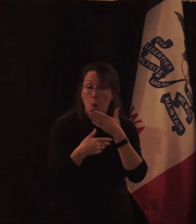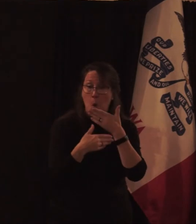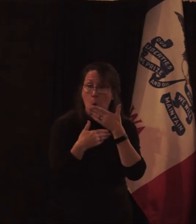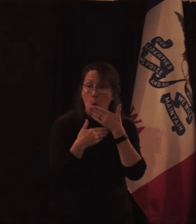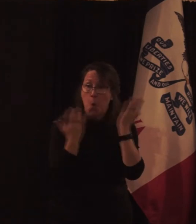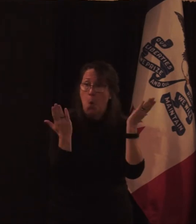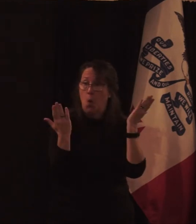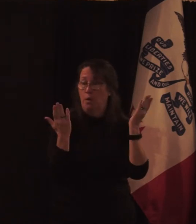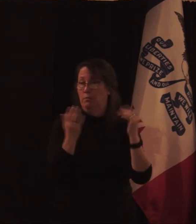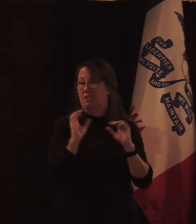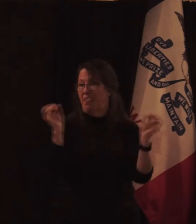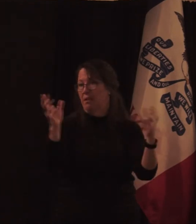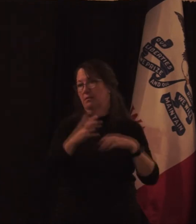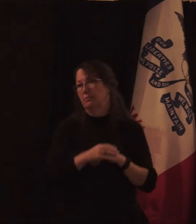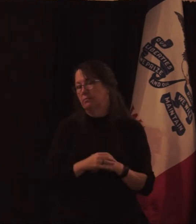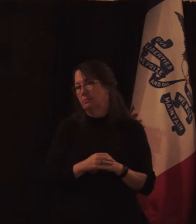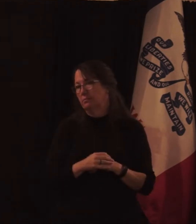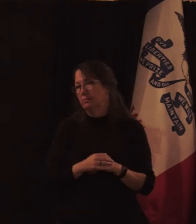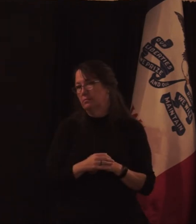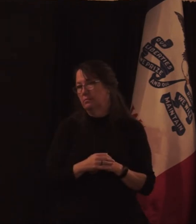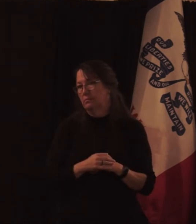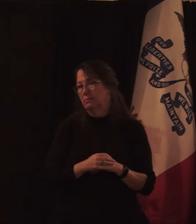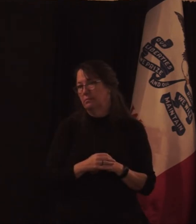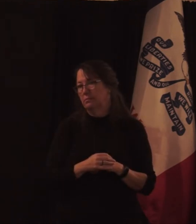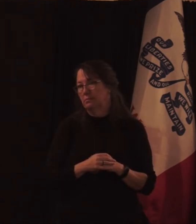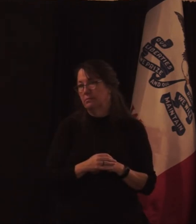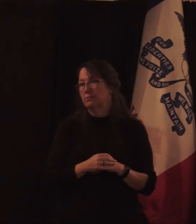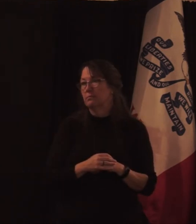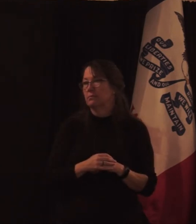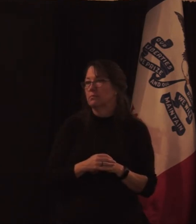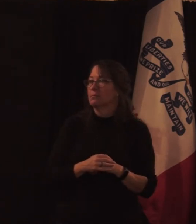Nothing there about making sure they're accessible.